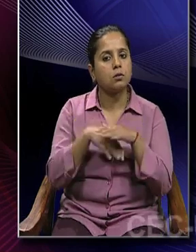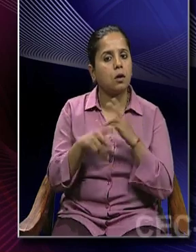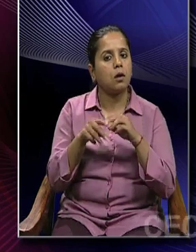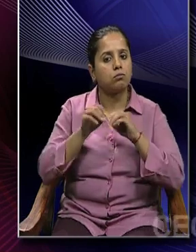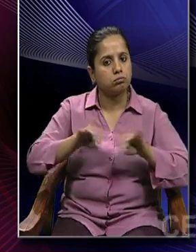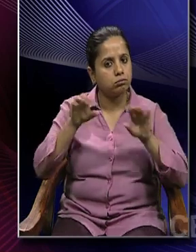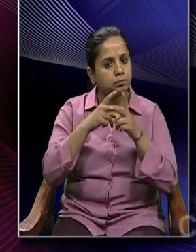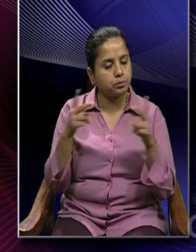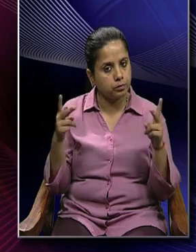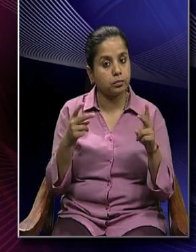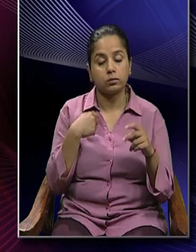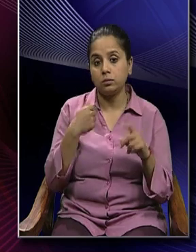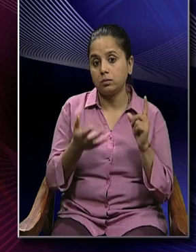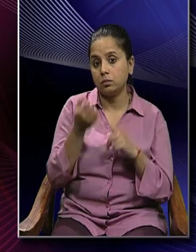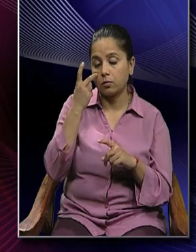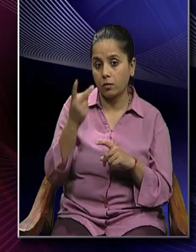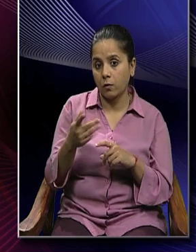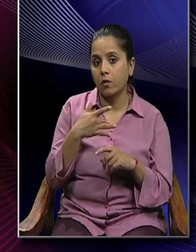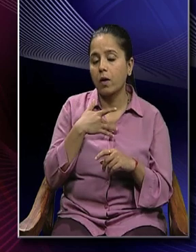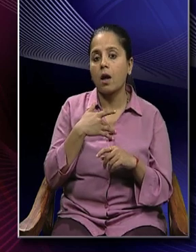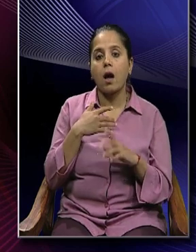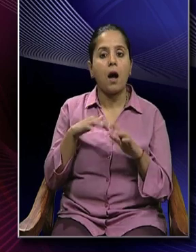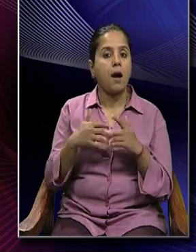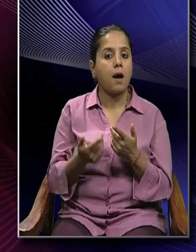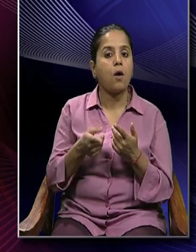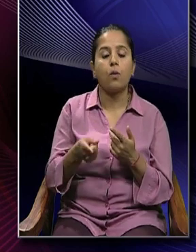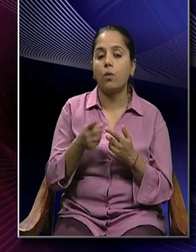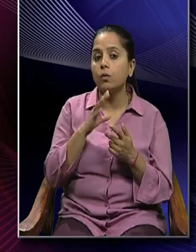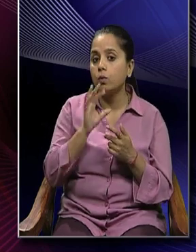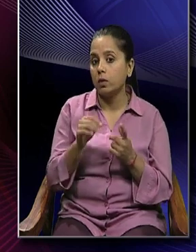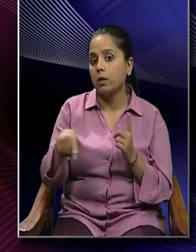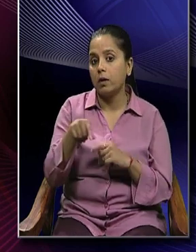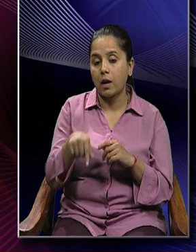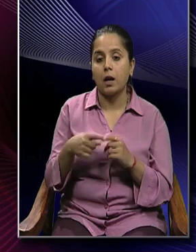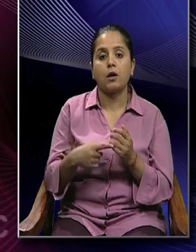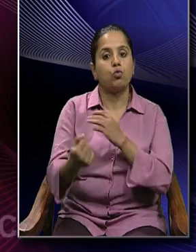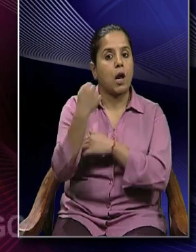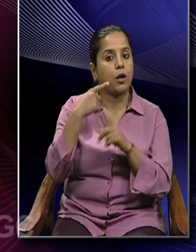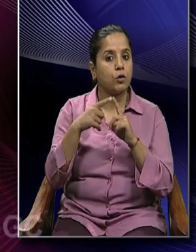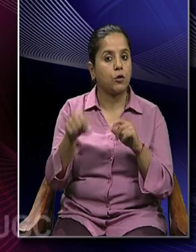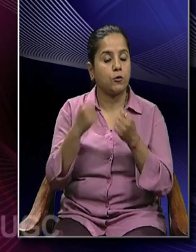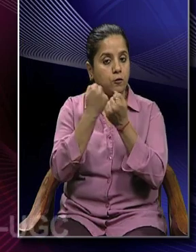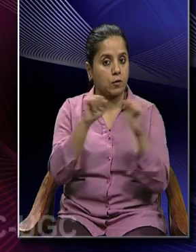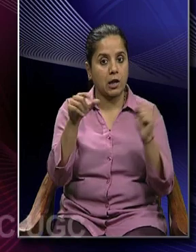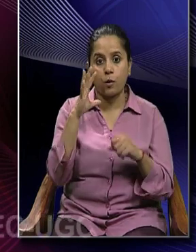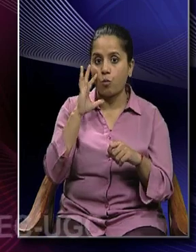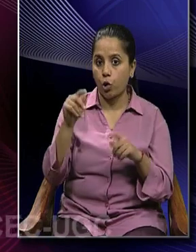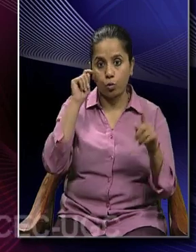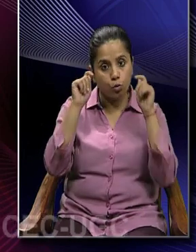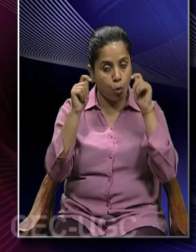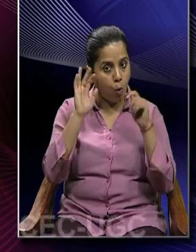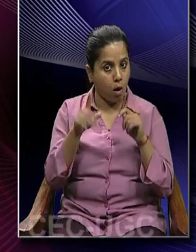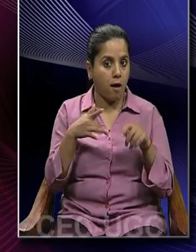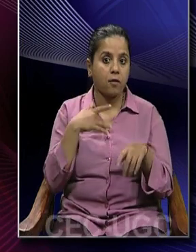institutions. So, we find that how definitely the right to freedom of religion played an important role in